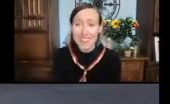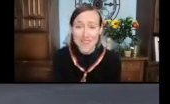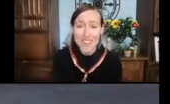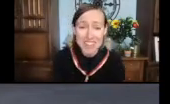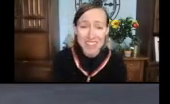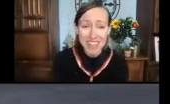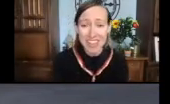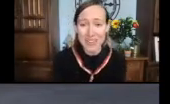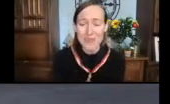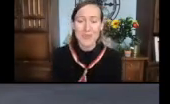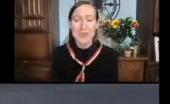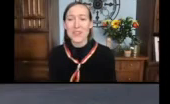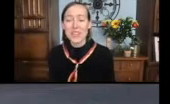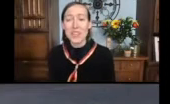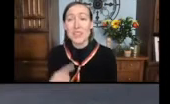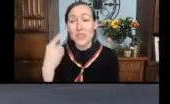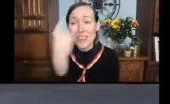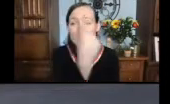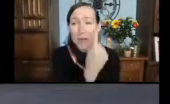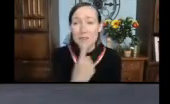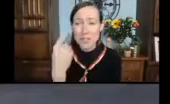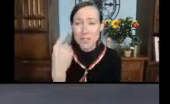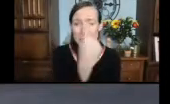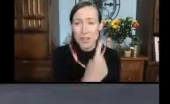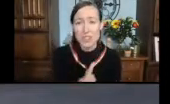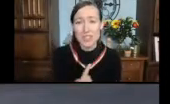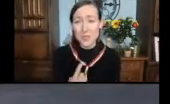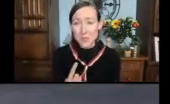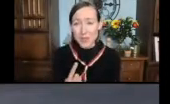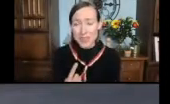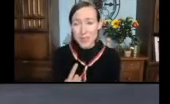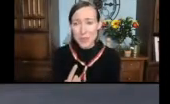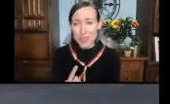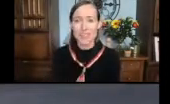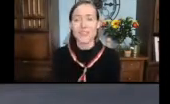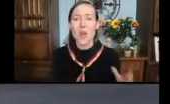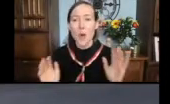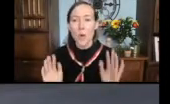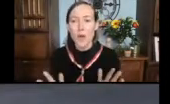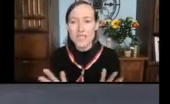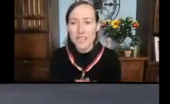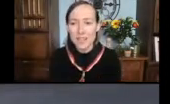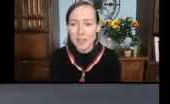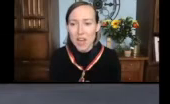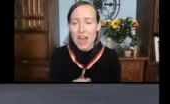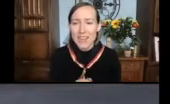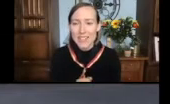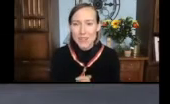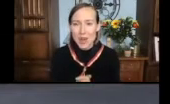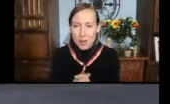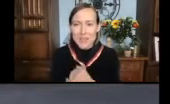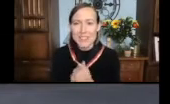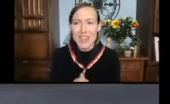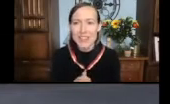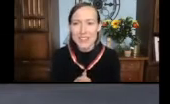Yeah, very good. Very good. So that's why facial expression is really important. What if I